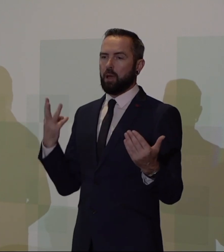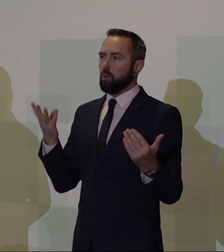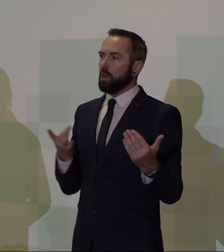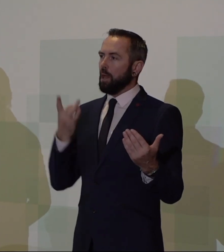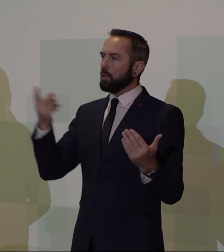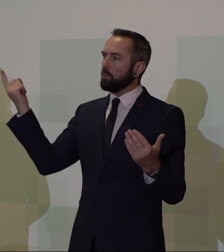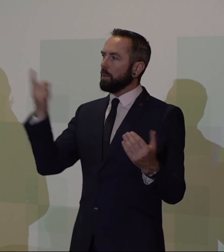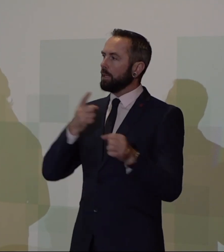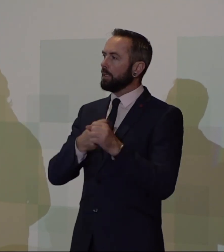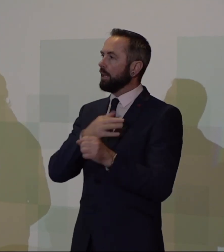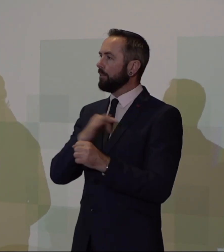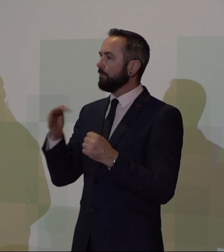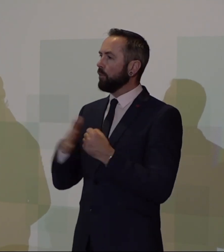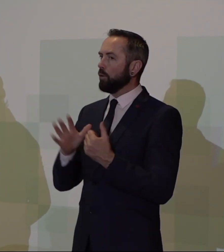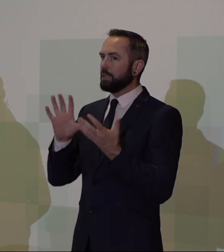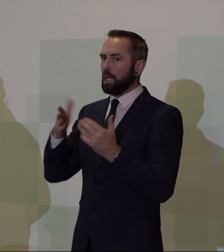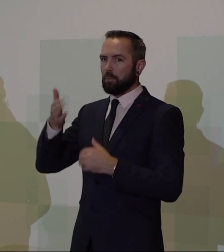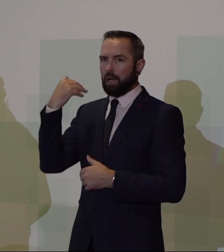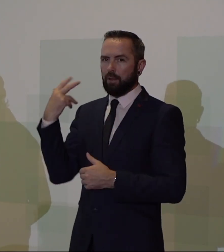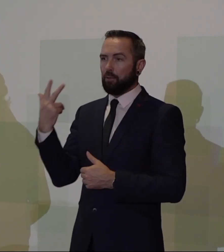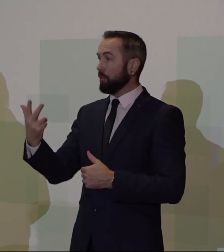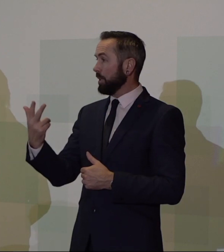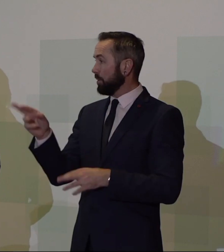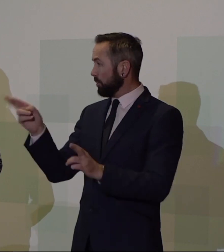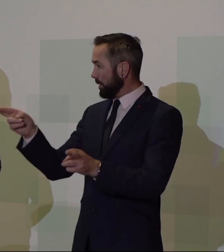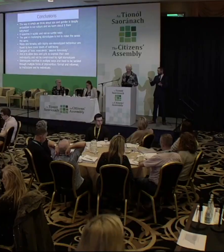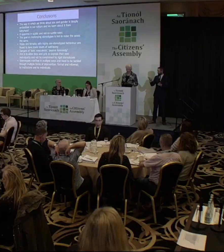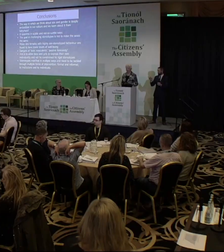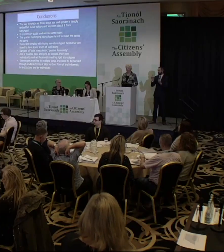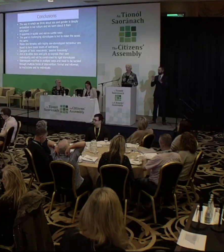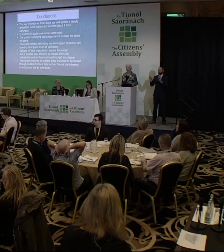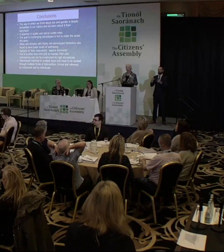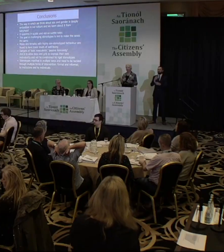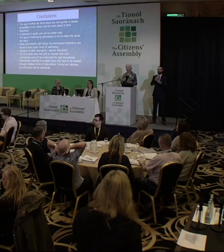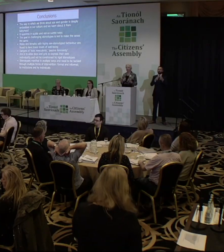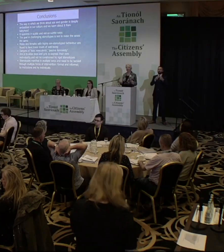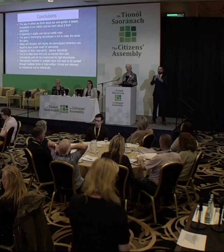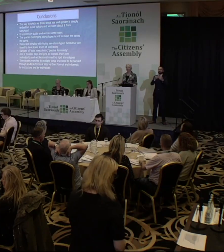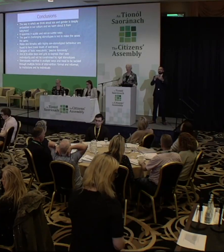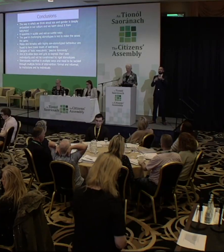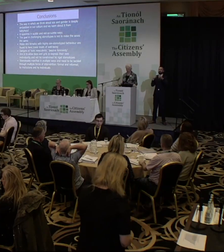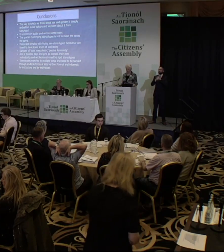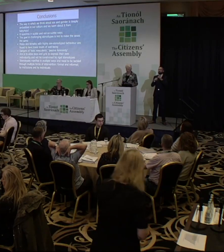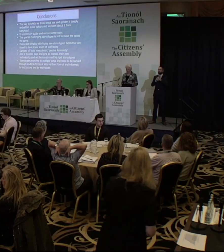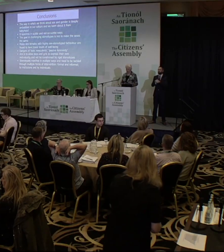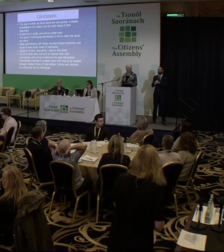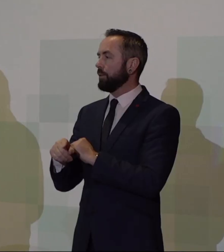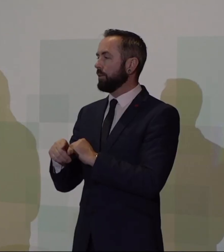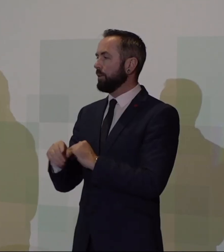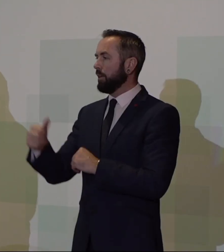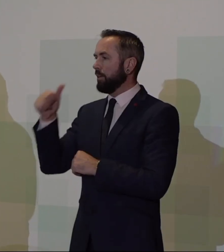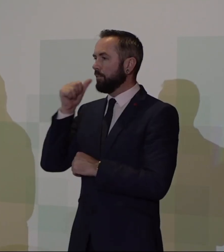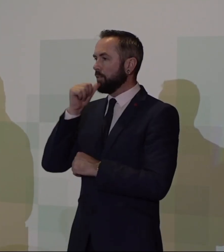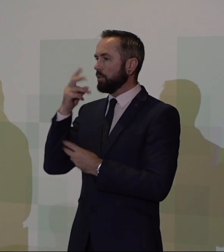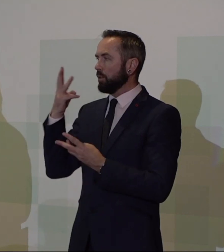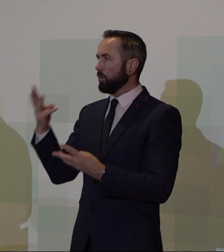to be back for 3:10. Is that right, Mary-Claire? But two things before you actually stand up. First of